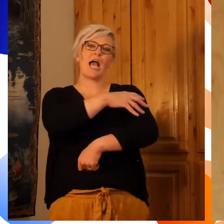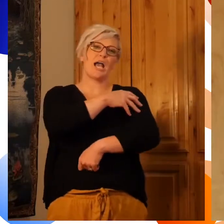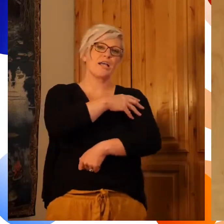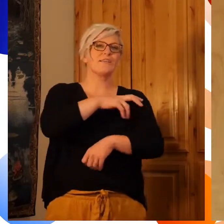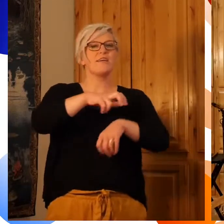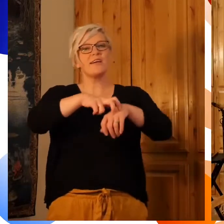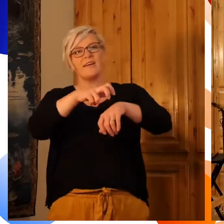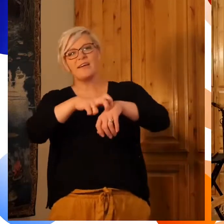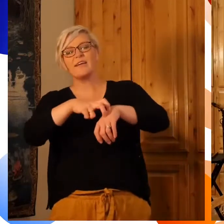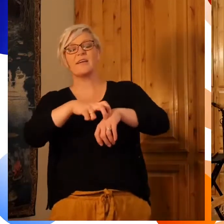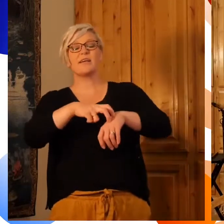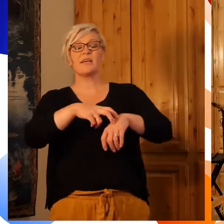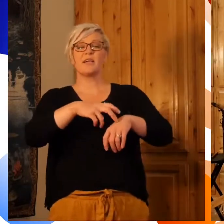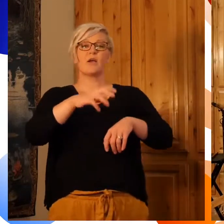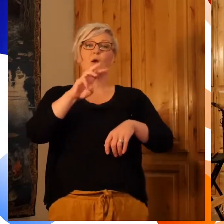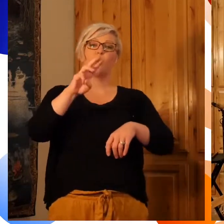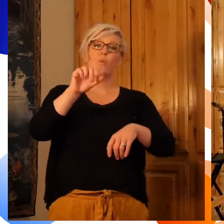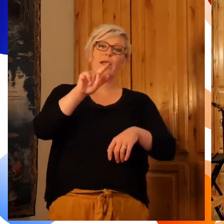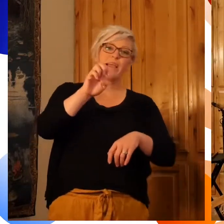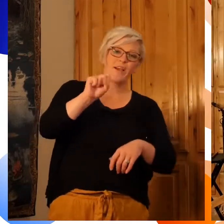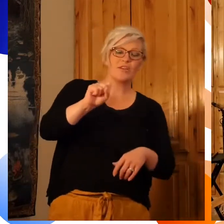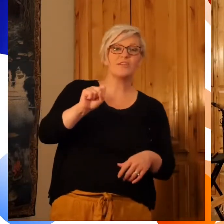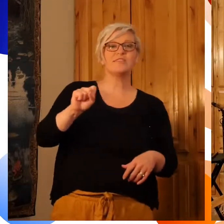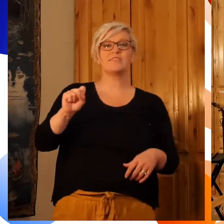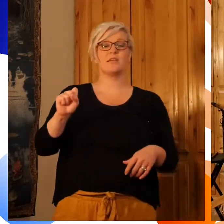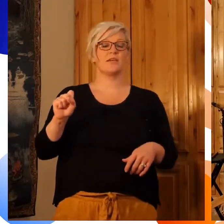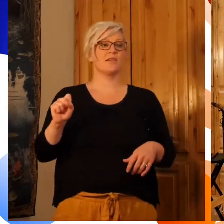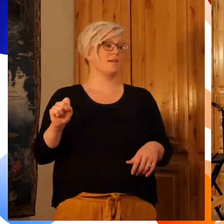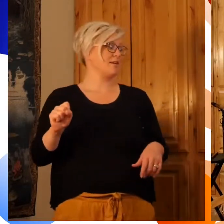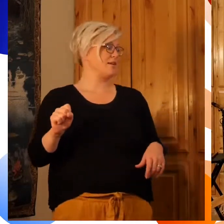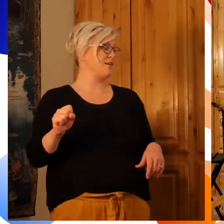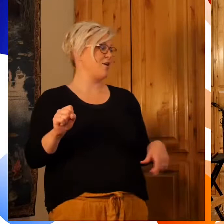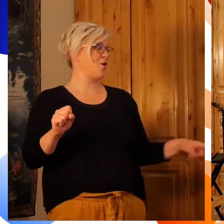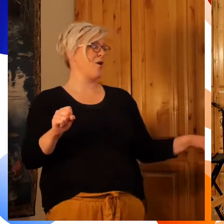Carol talk. Oh, I gave him the signal that my turn to talk.